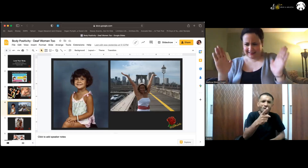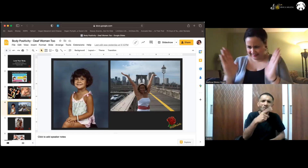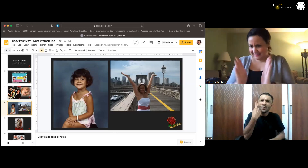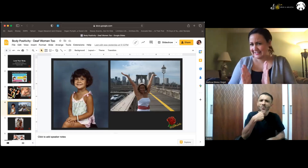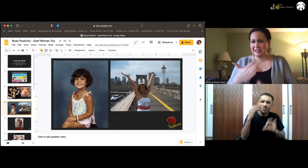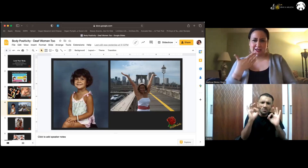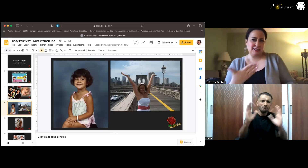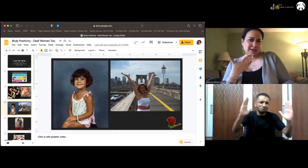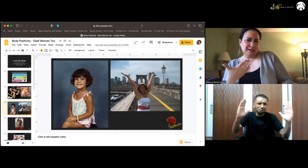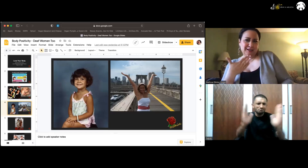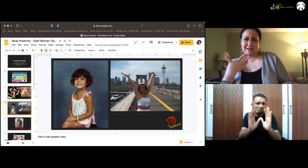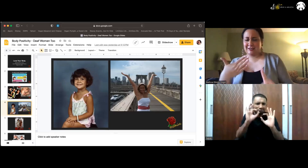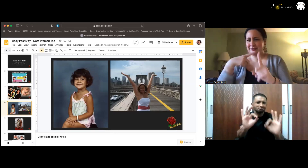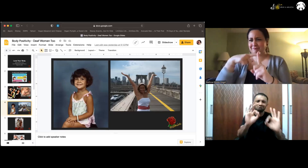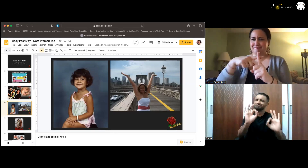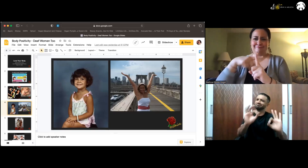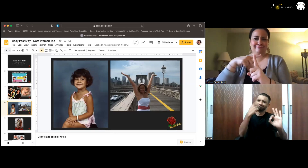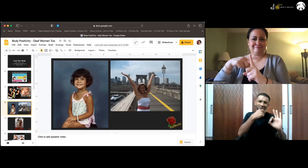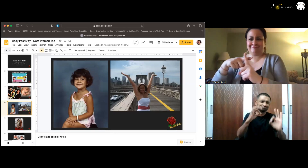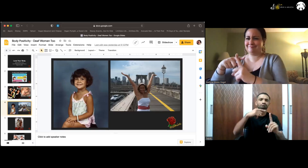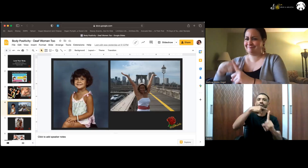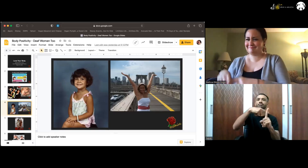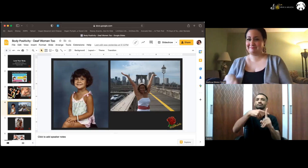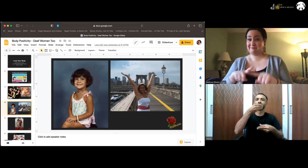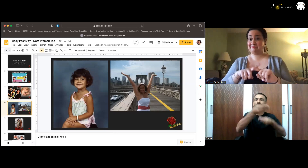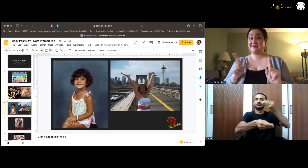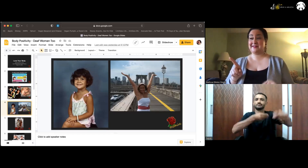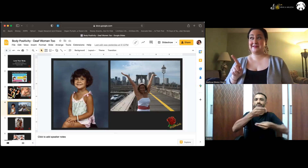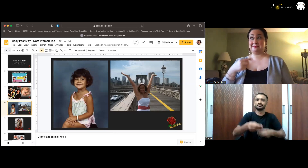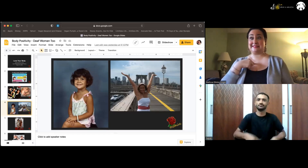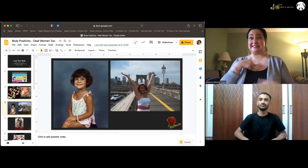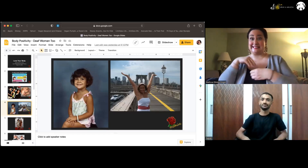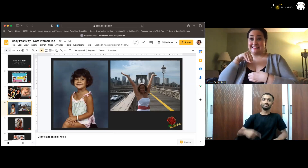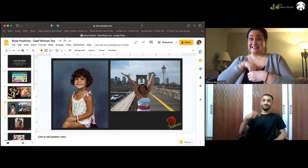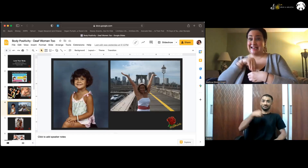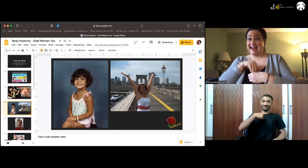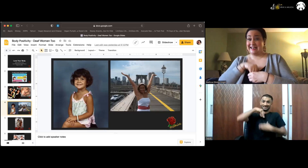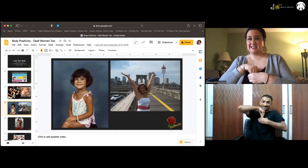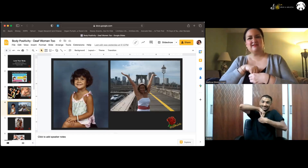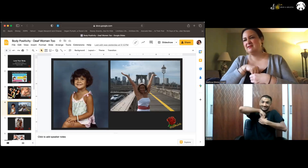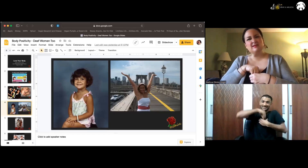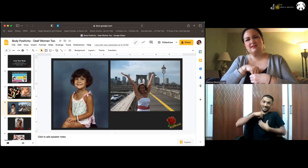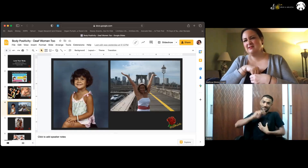many other people who were around me, they were so skinny, they were quite beautiful. And then I